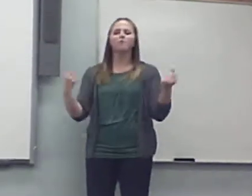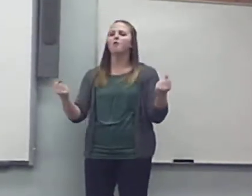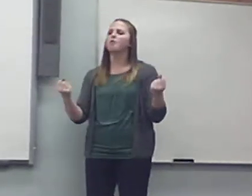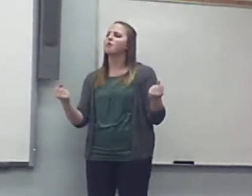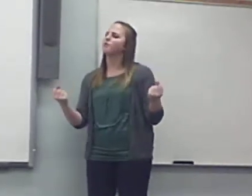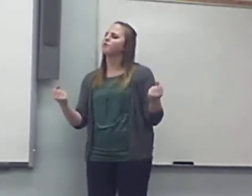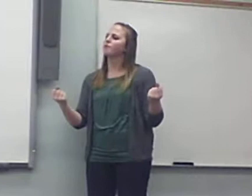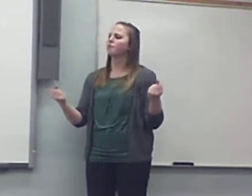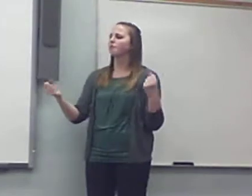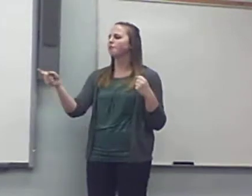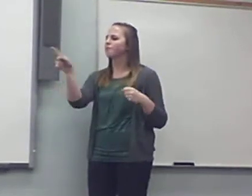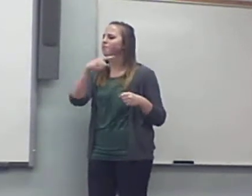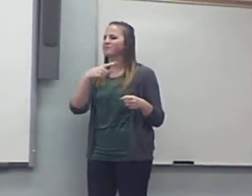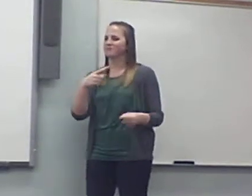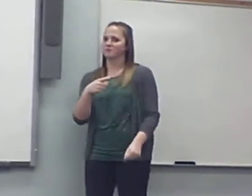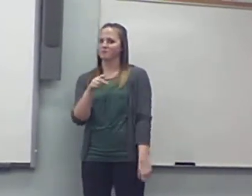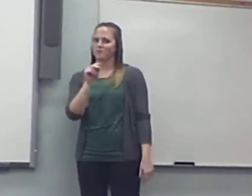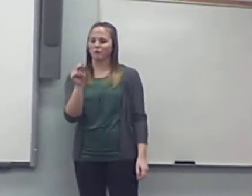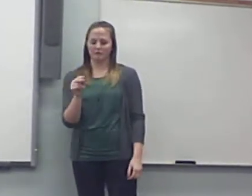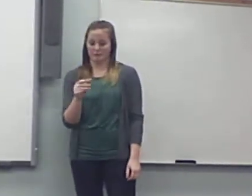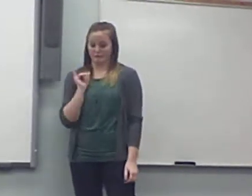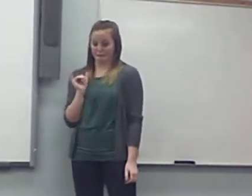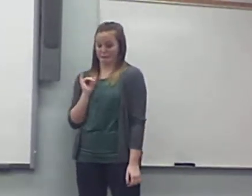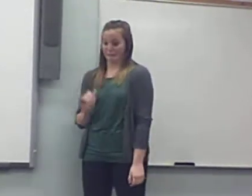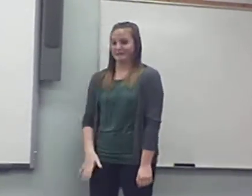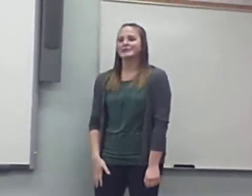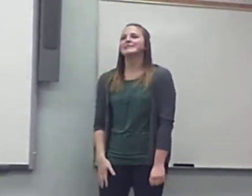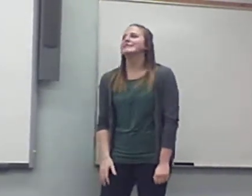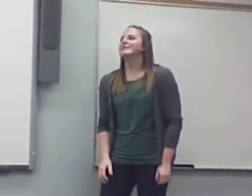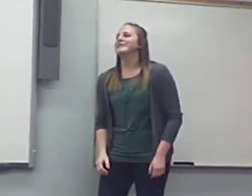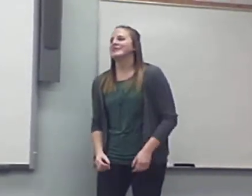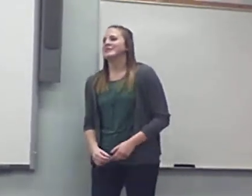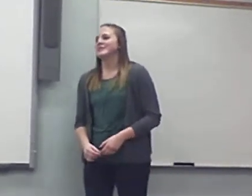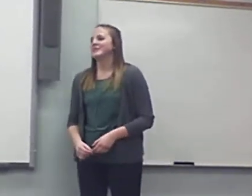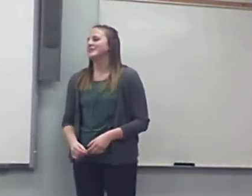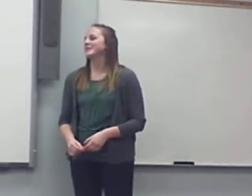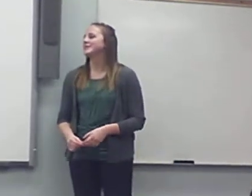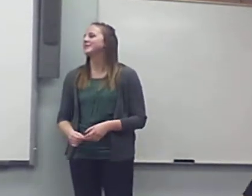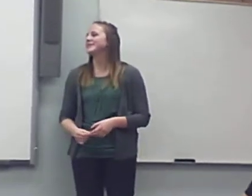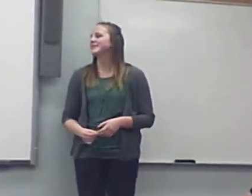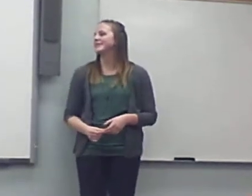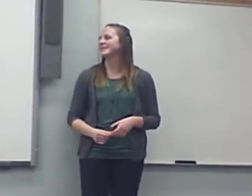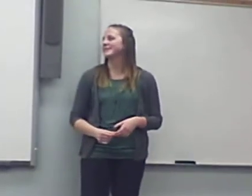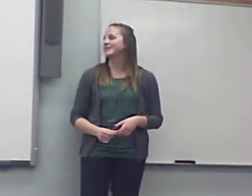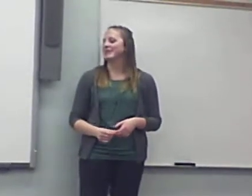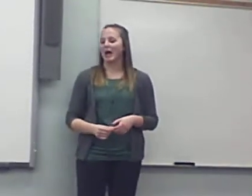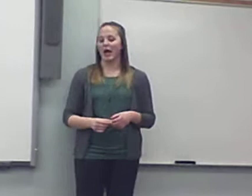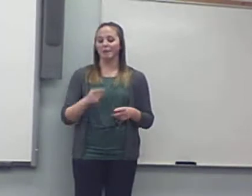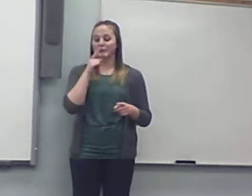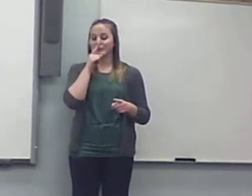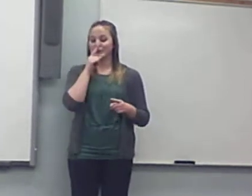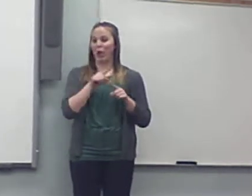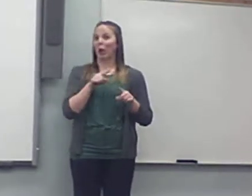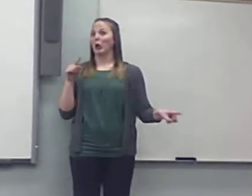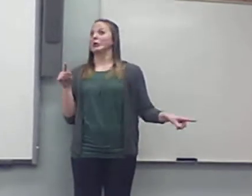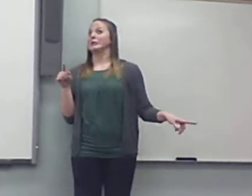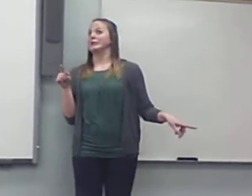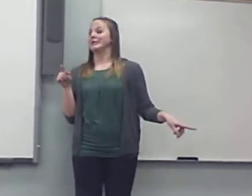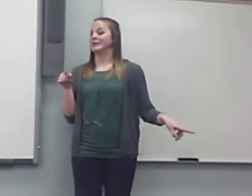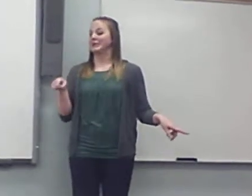like that? No? Okay. So I am allergic to it sometimes, but I know I have to get in shape, so I'm